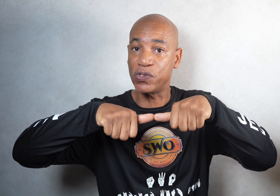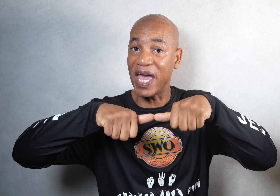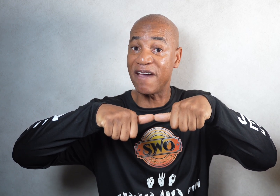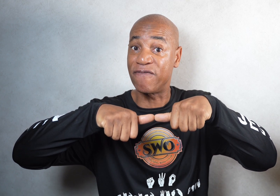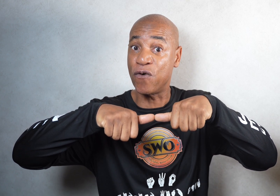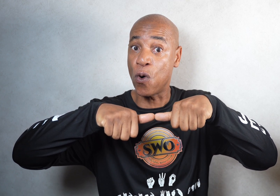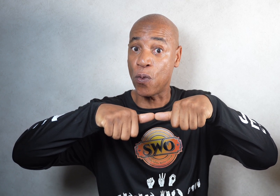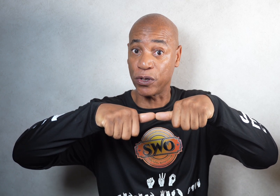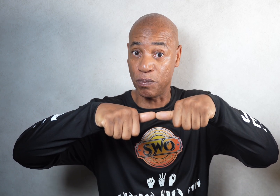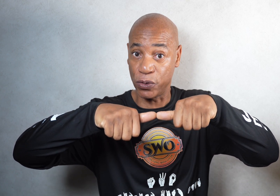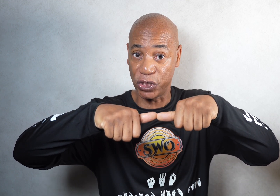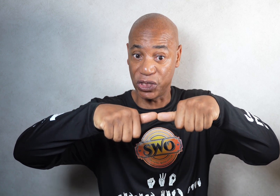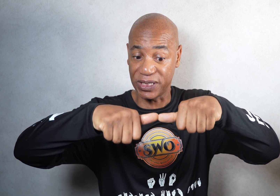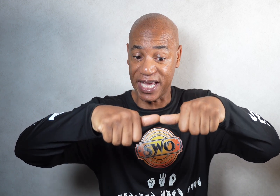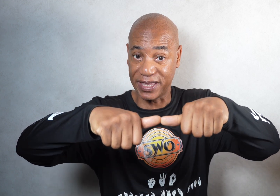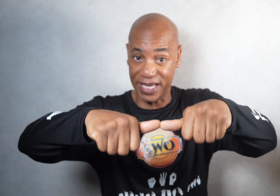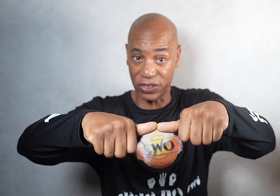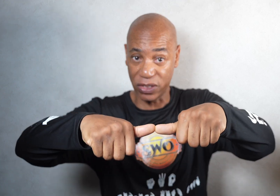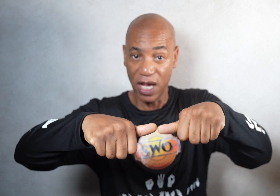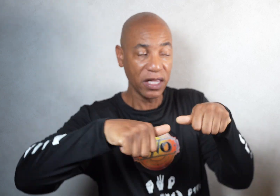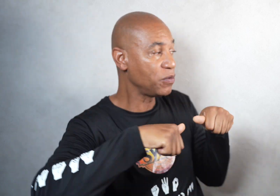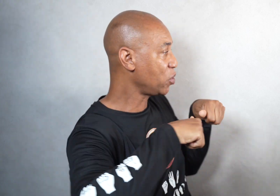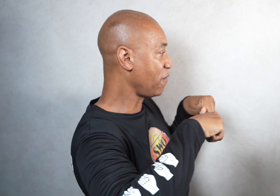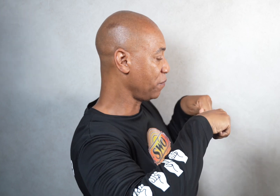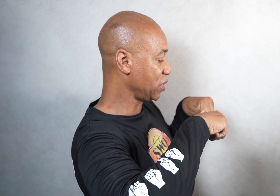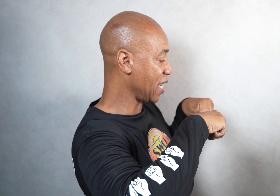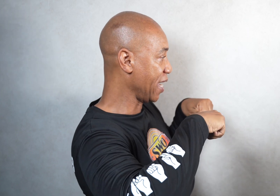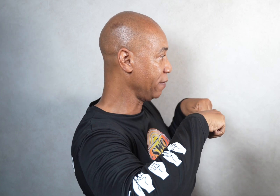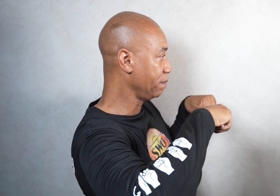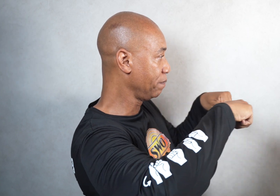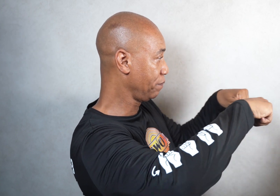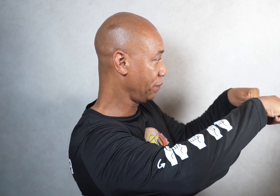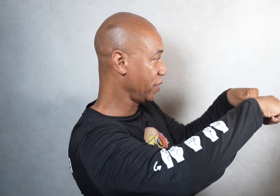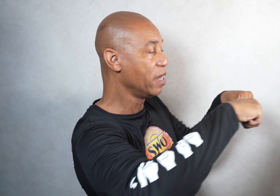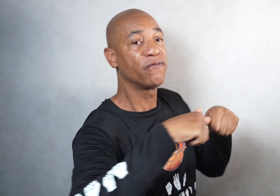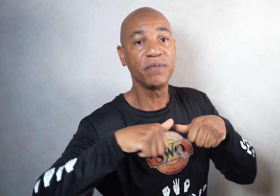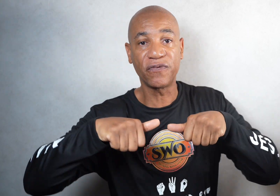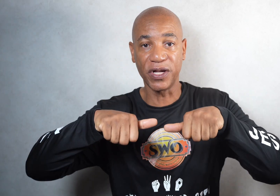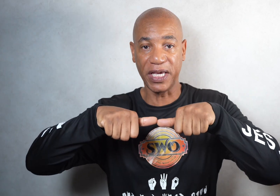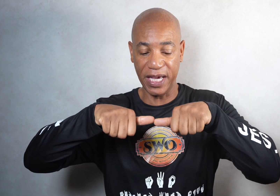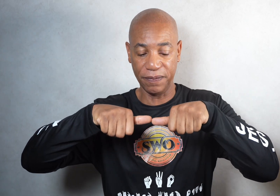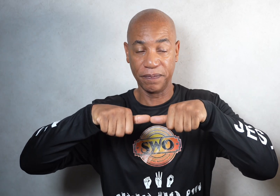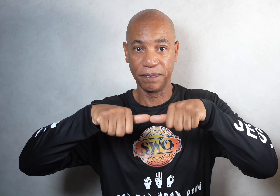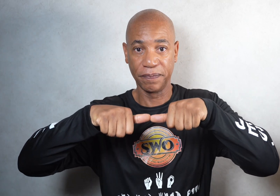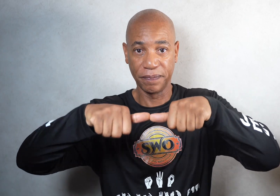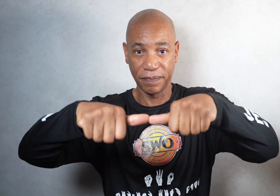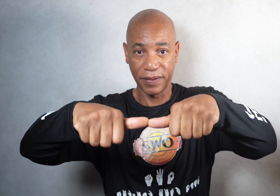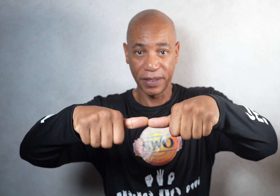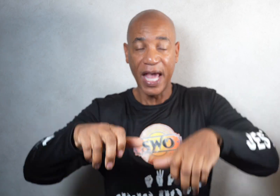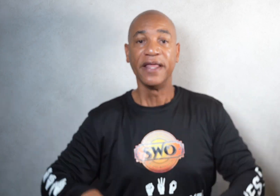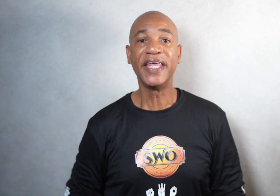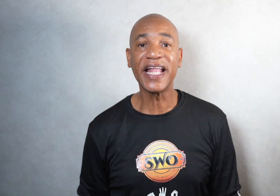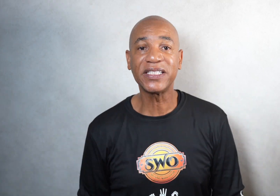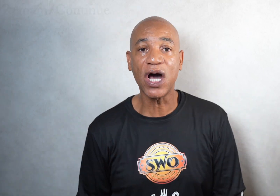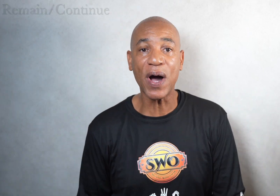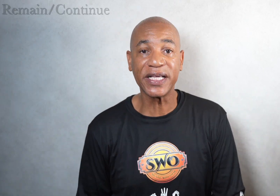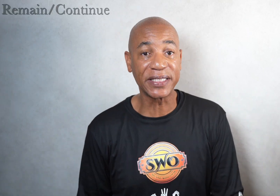a forward motion just like this. Let me show you that from the side. From the front again. That is how I sign